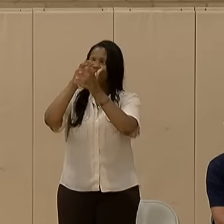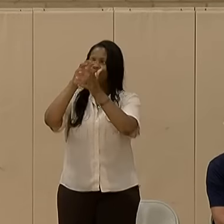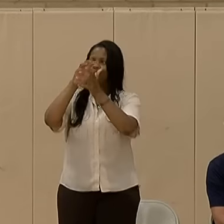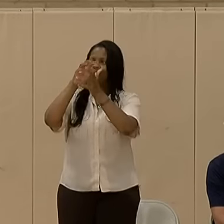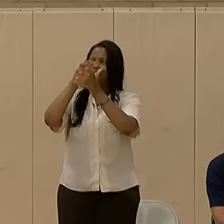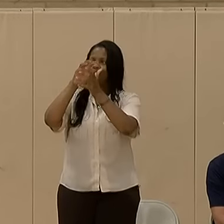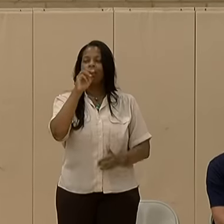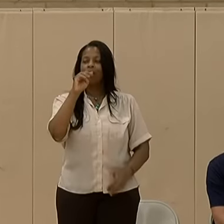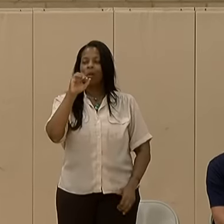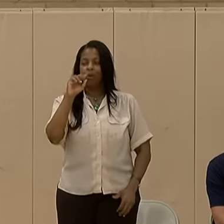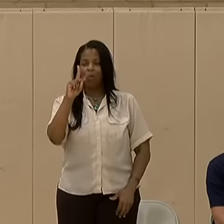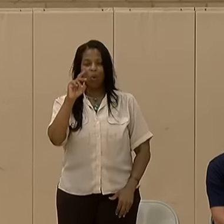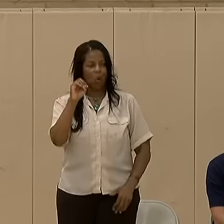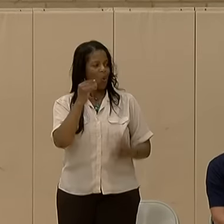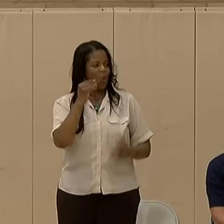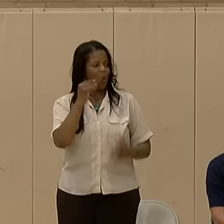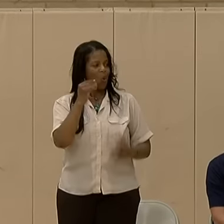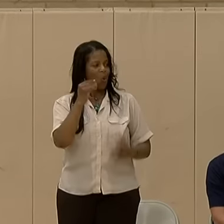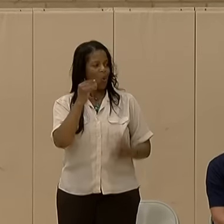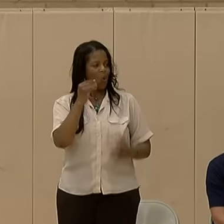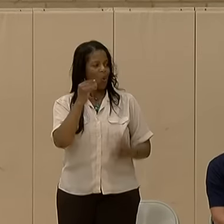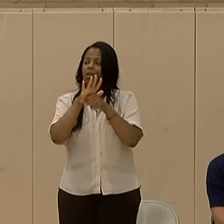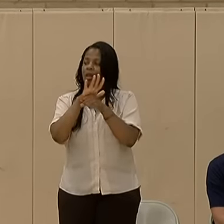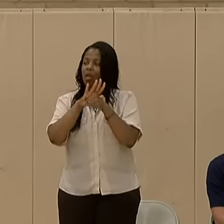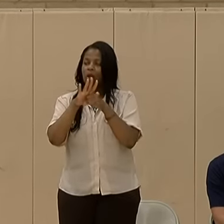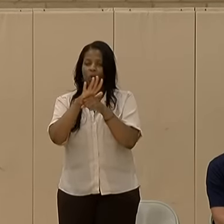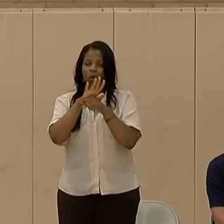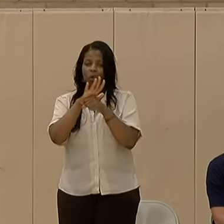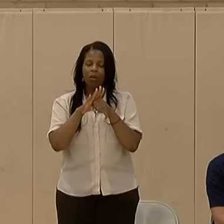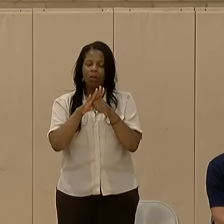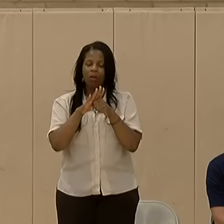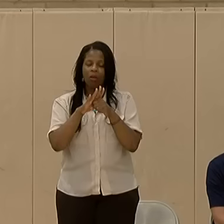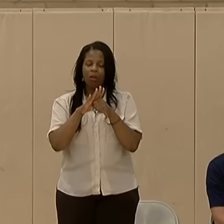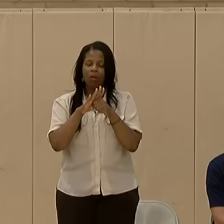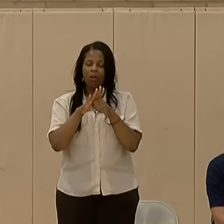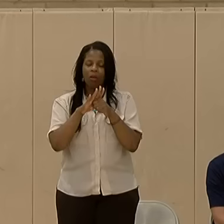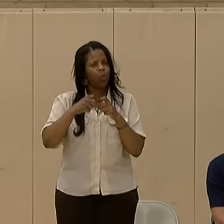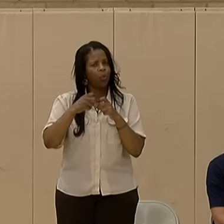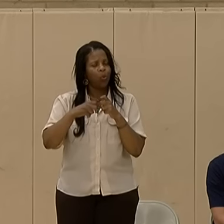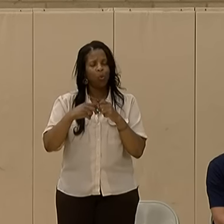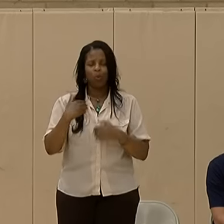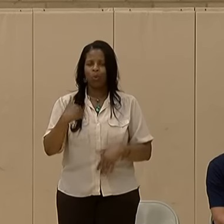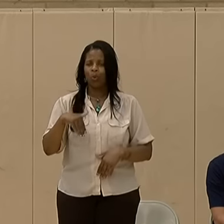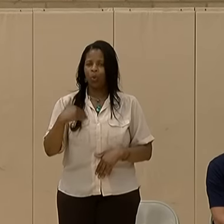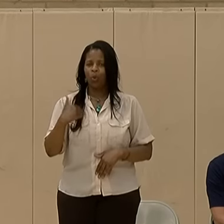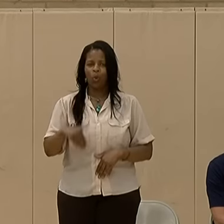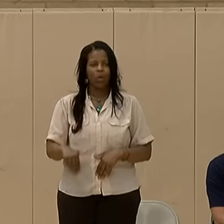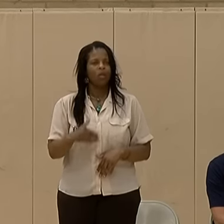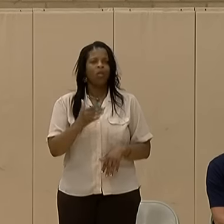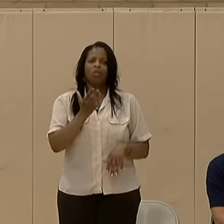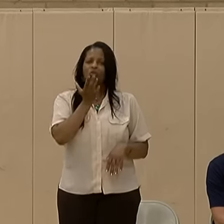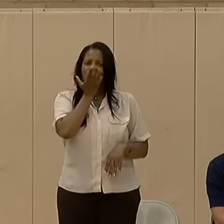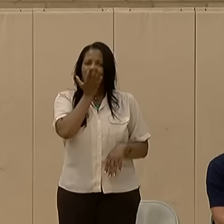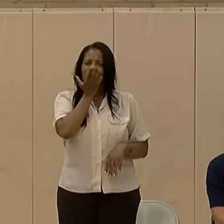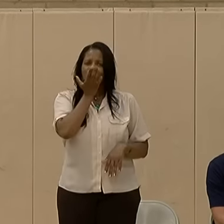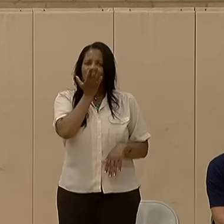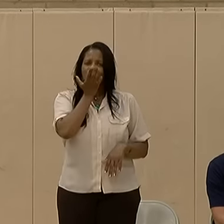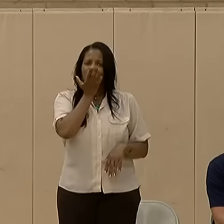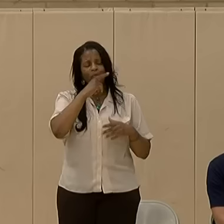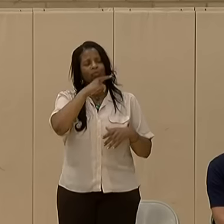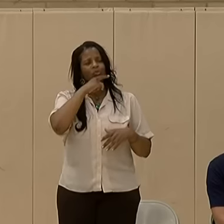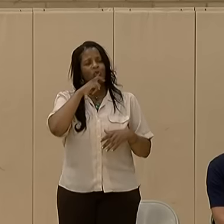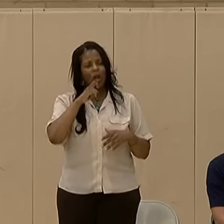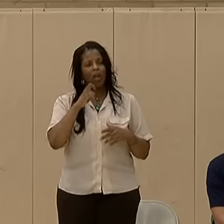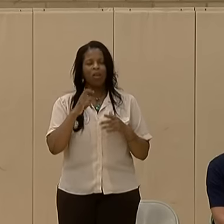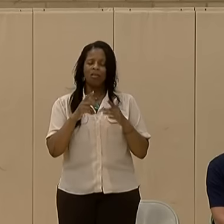was talking about we still have some areas that are giving us difficulty. And with as dry as the fuel is out there still, and we still got a very